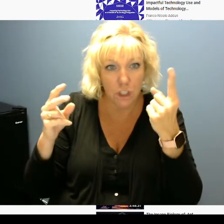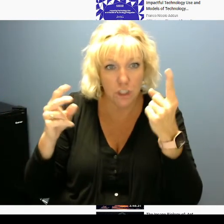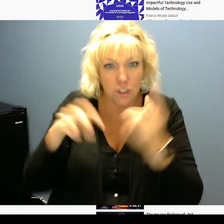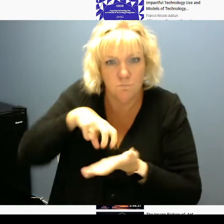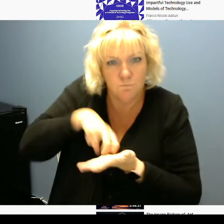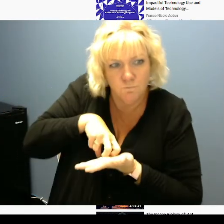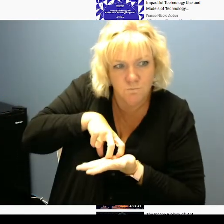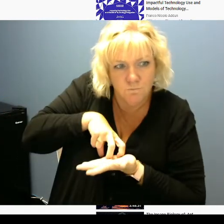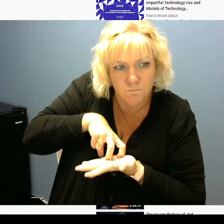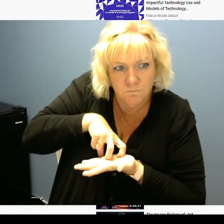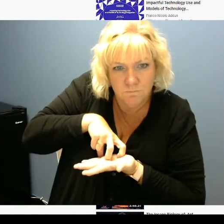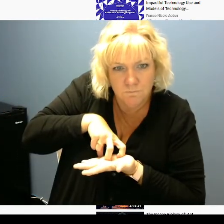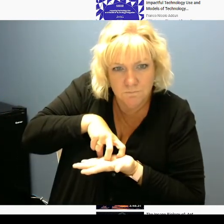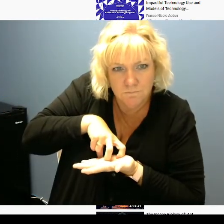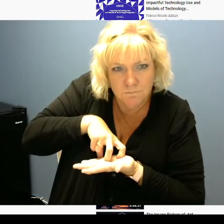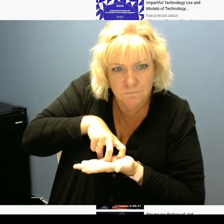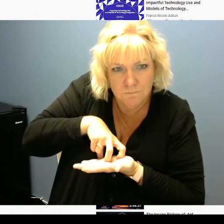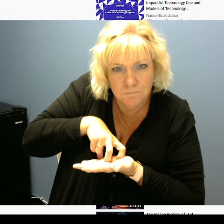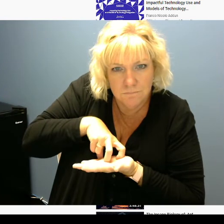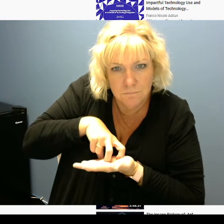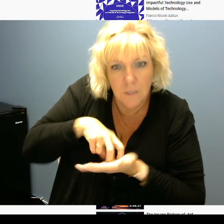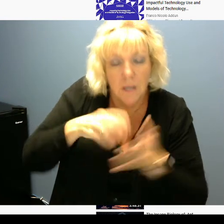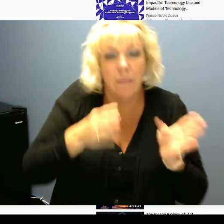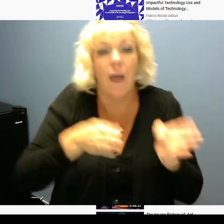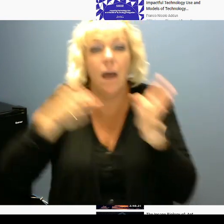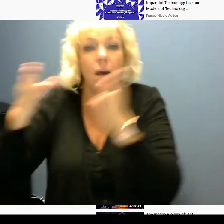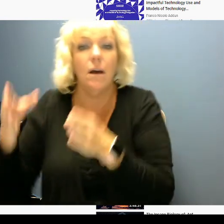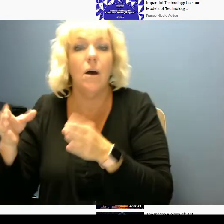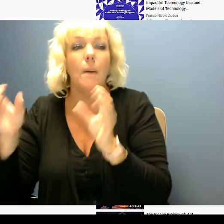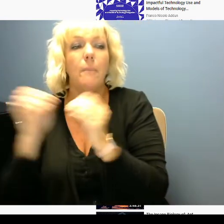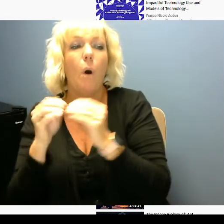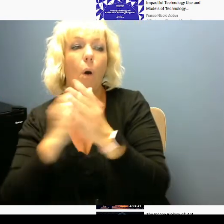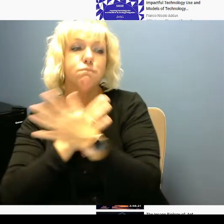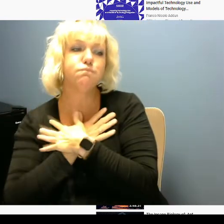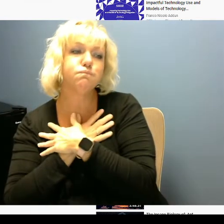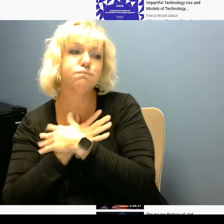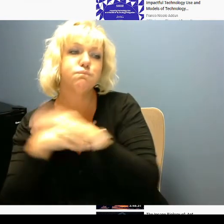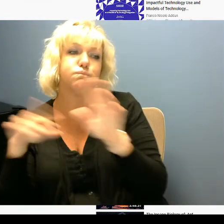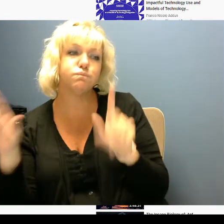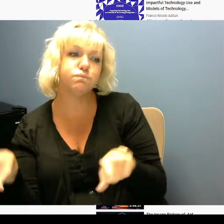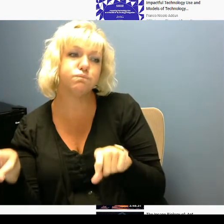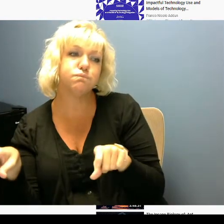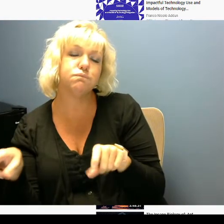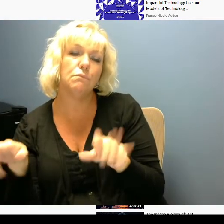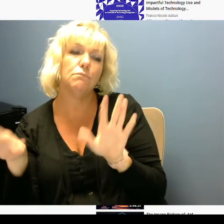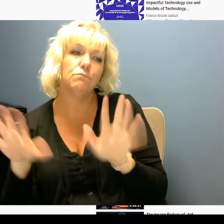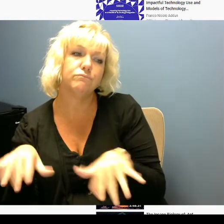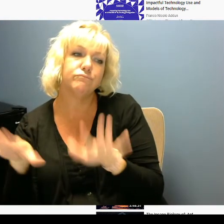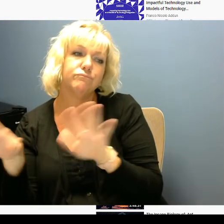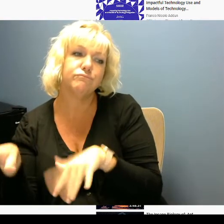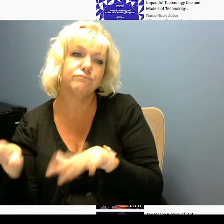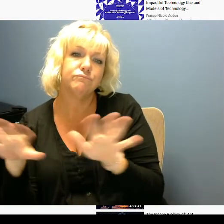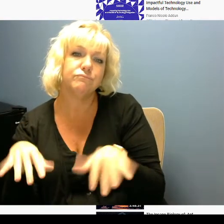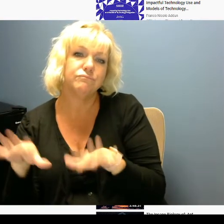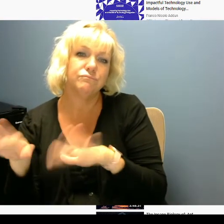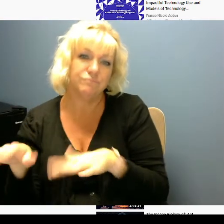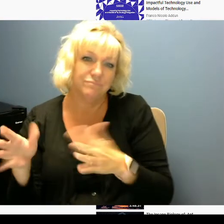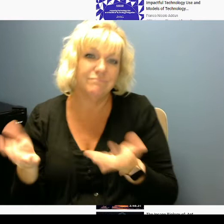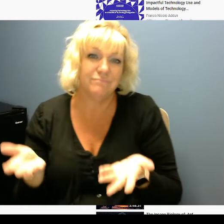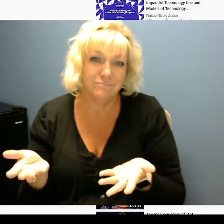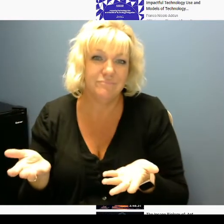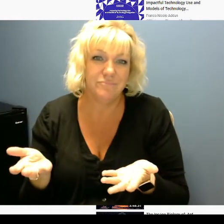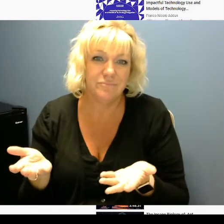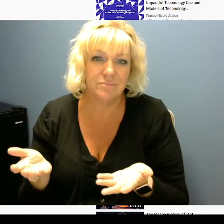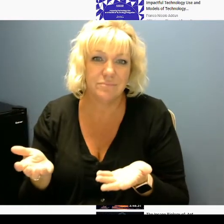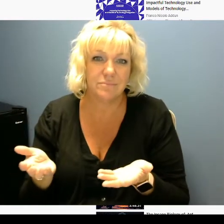squat. Whereas in Debrais' image, the second image, they are just kind of like lounging, and like the